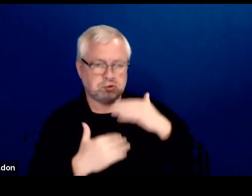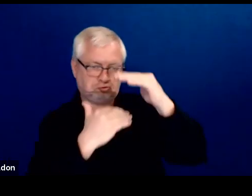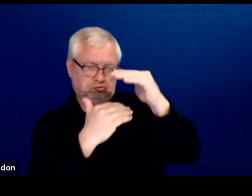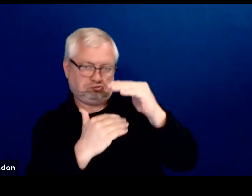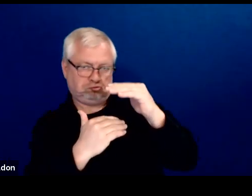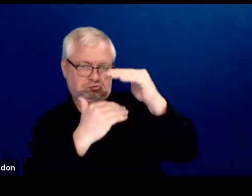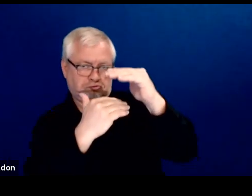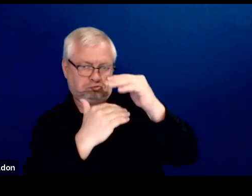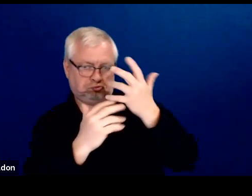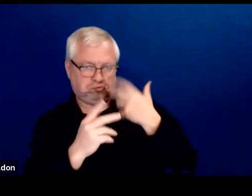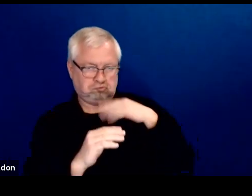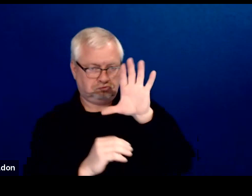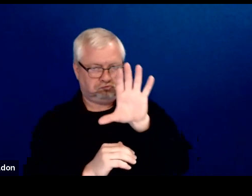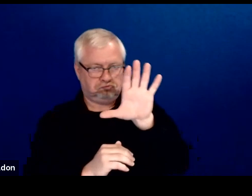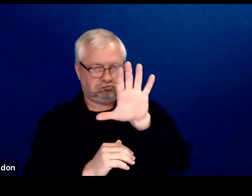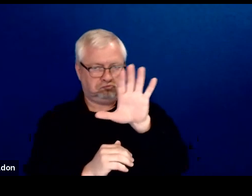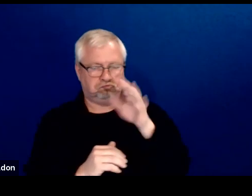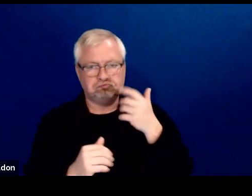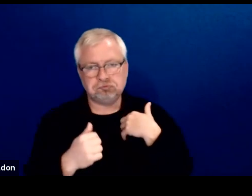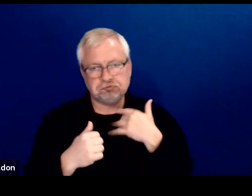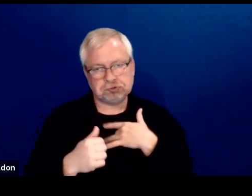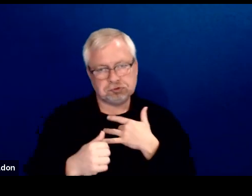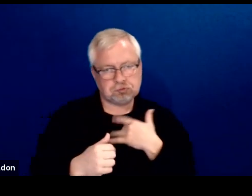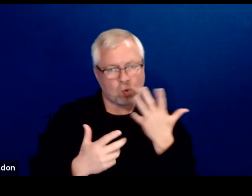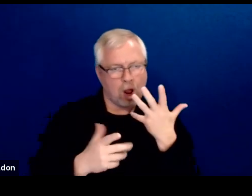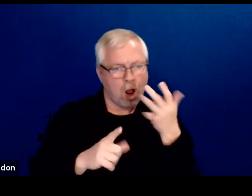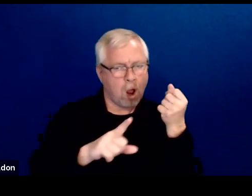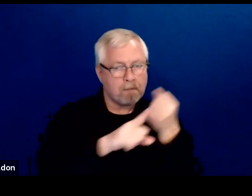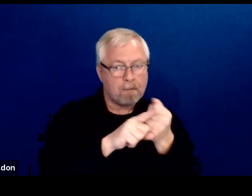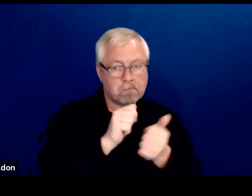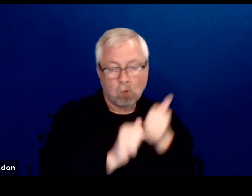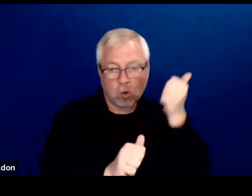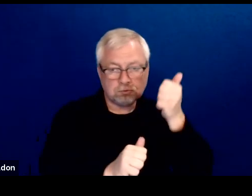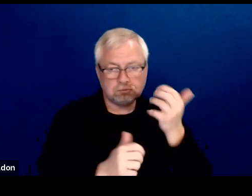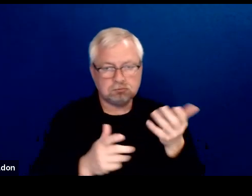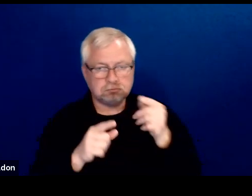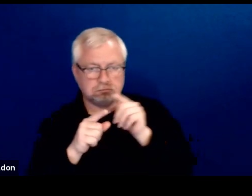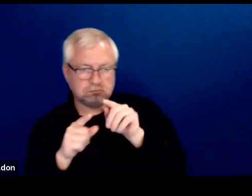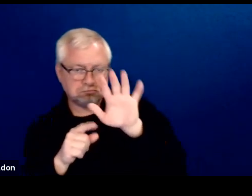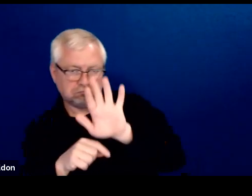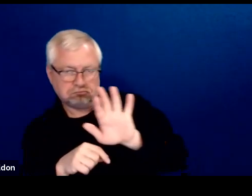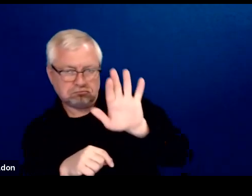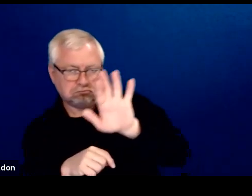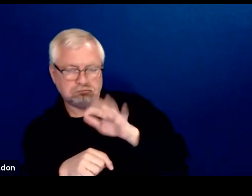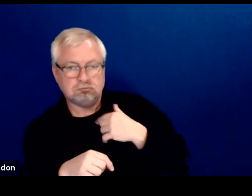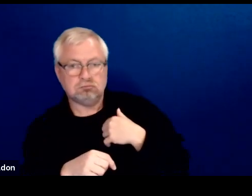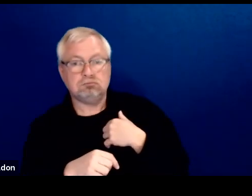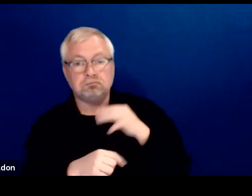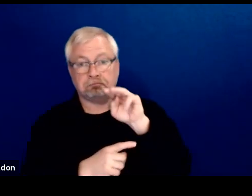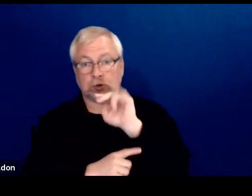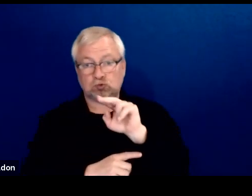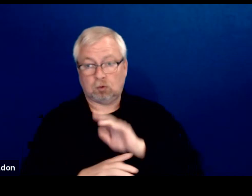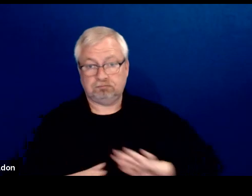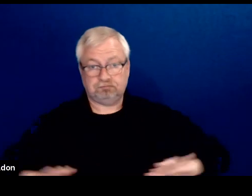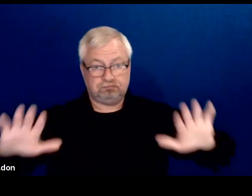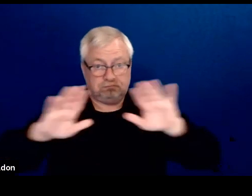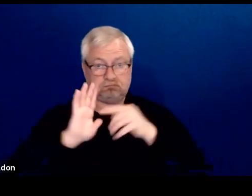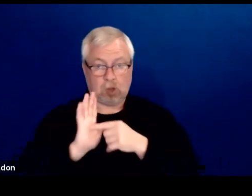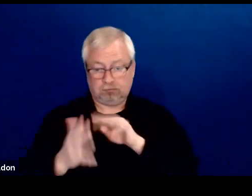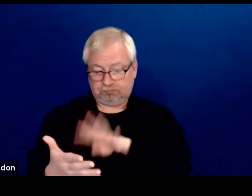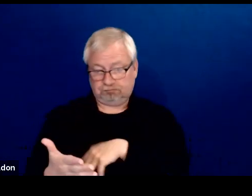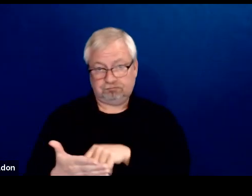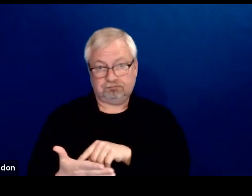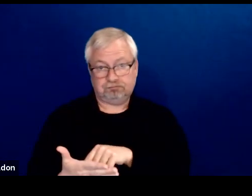have the biggest impact. And what the model confirms, the Minnesota model and the other models that the governor has talked about, is that the